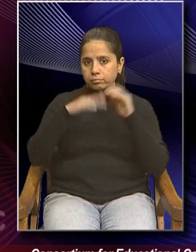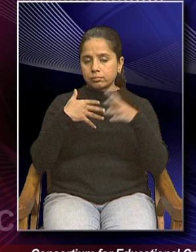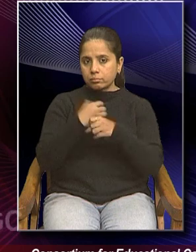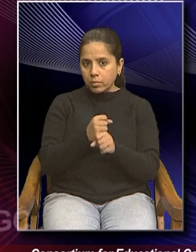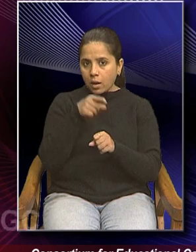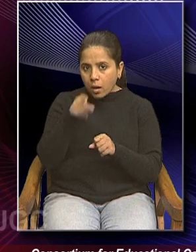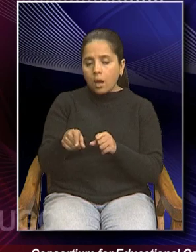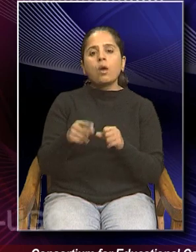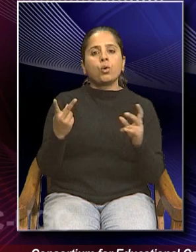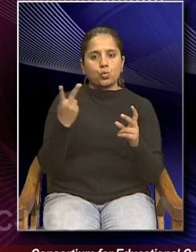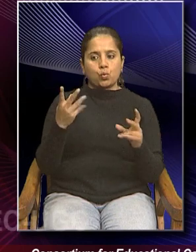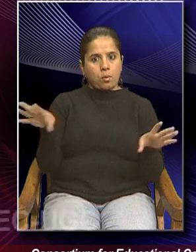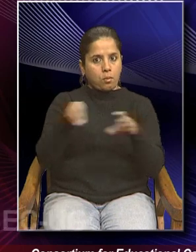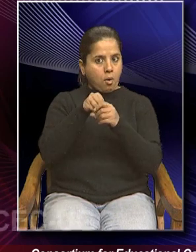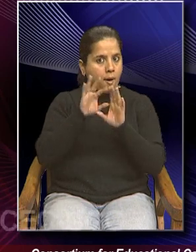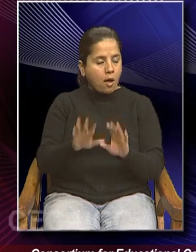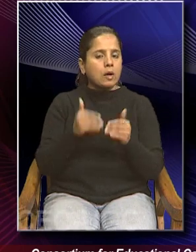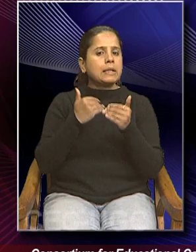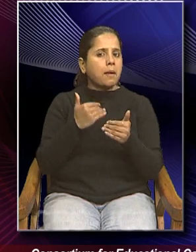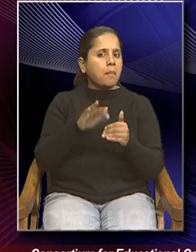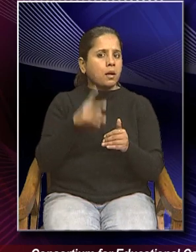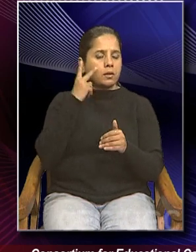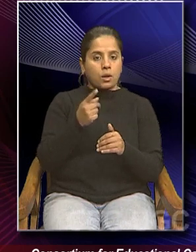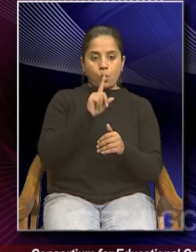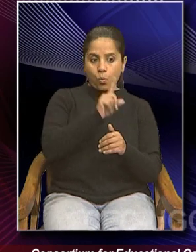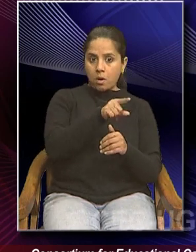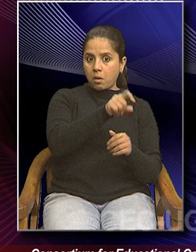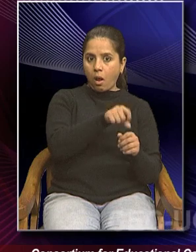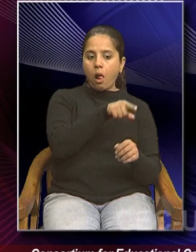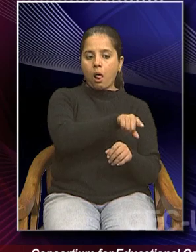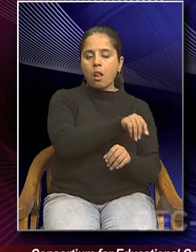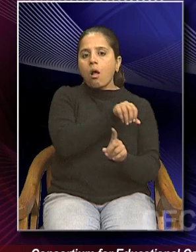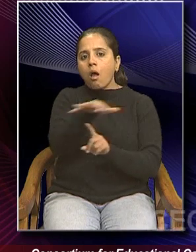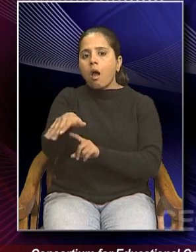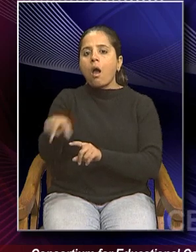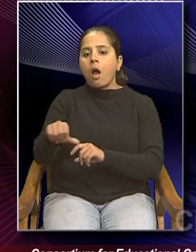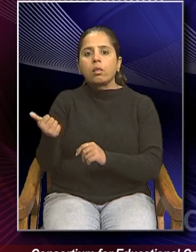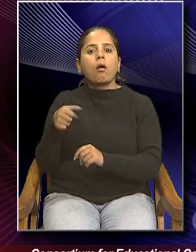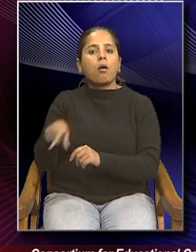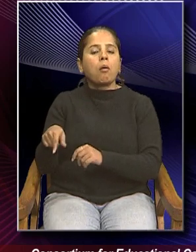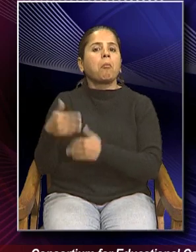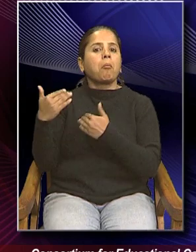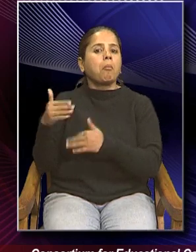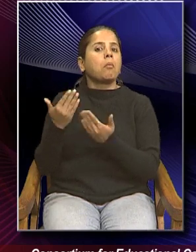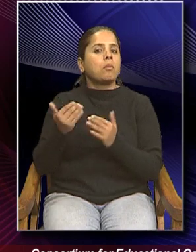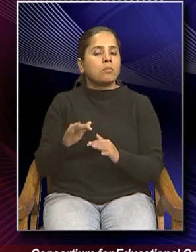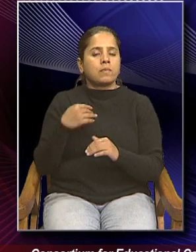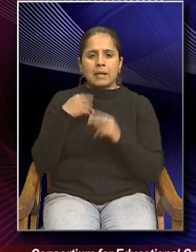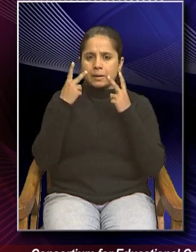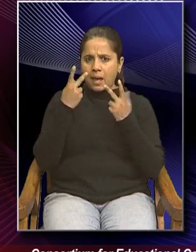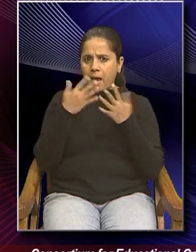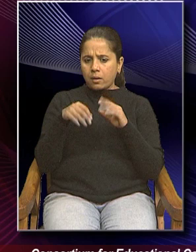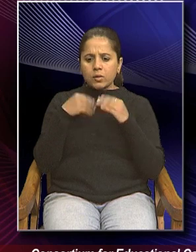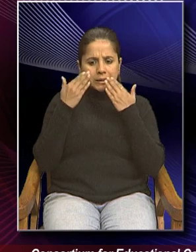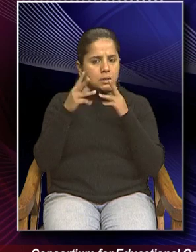studied combining the two, limitation of one teaching can be overcome by another. So we see that whatever they